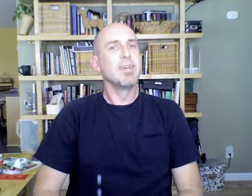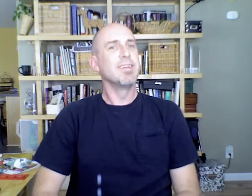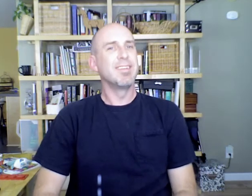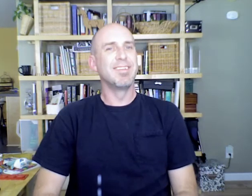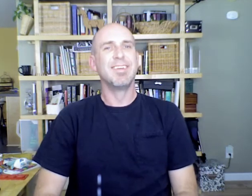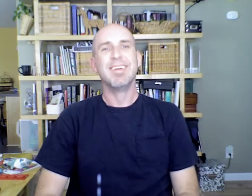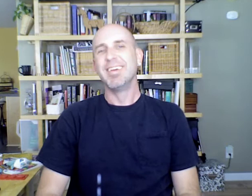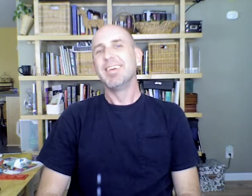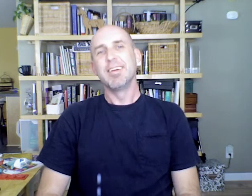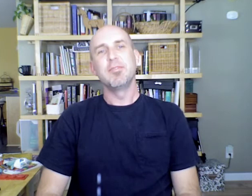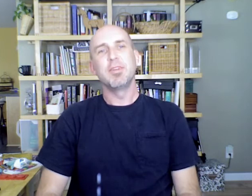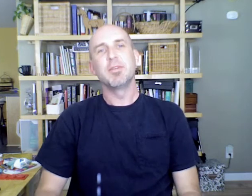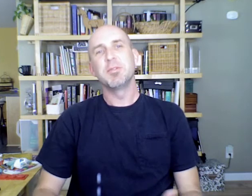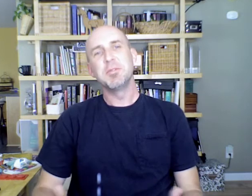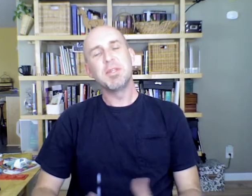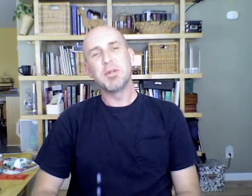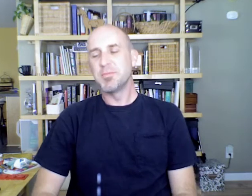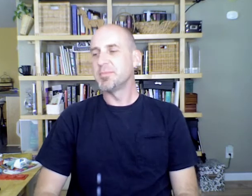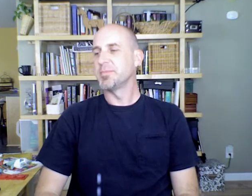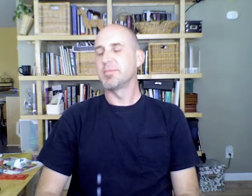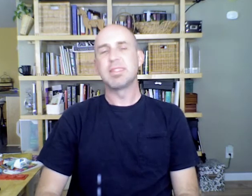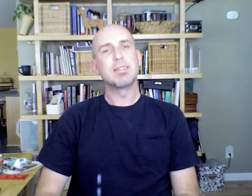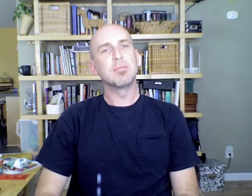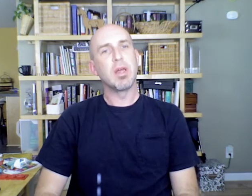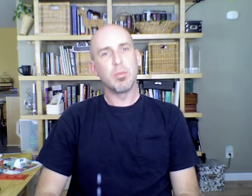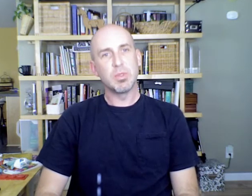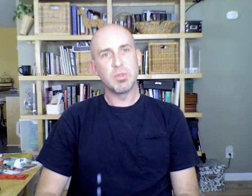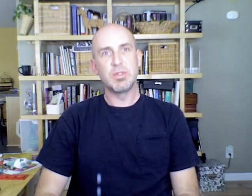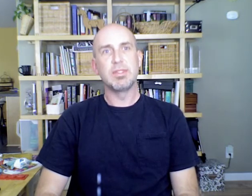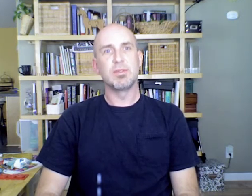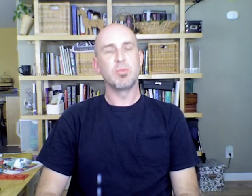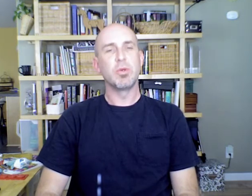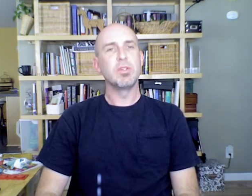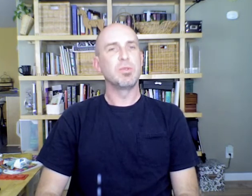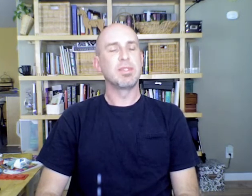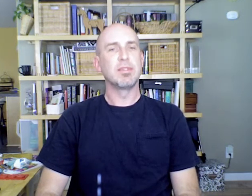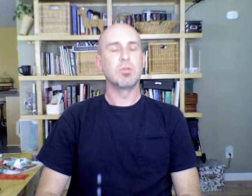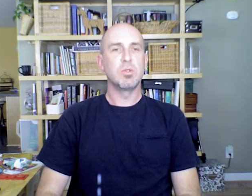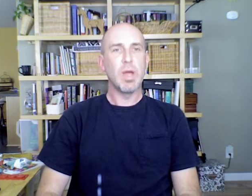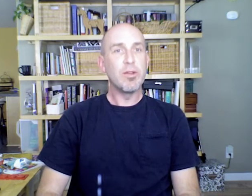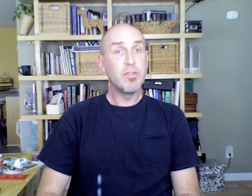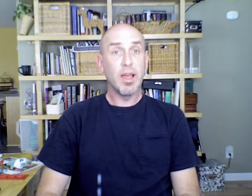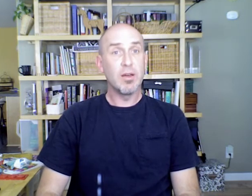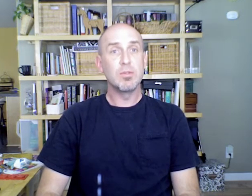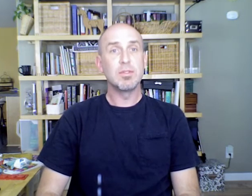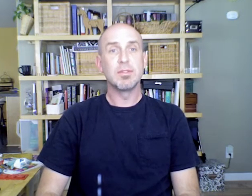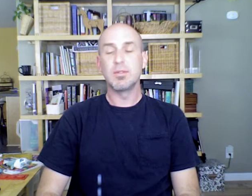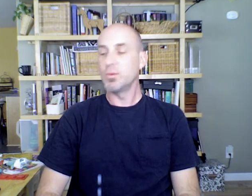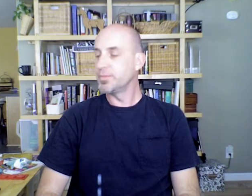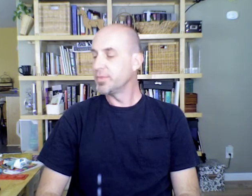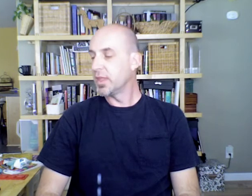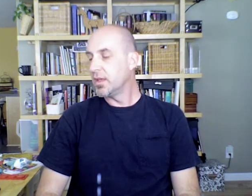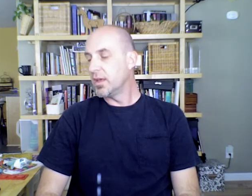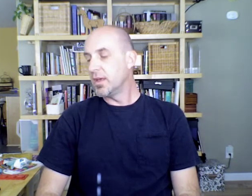house. I figured, this is my opportunity, so I'm going to use it. The girls are out of the house, so.